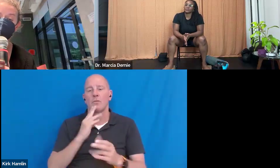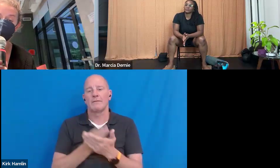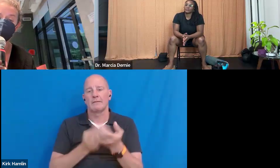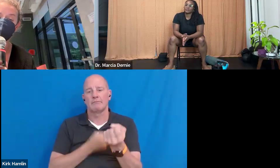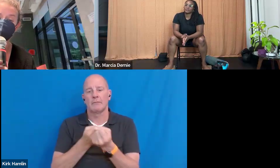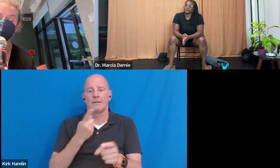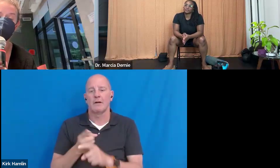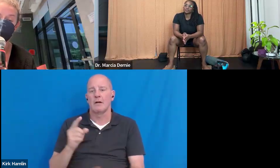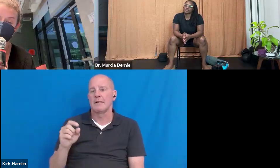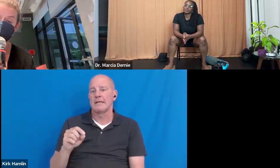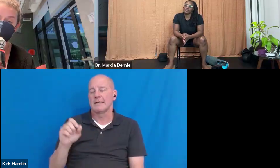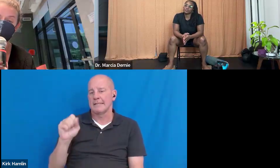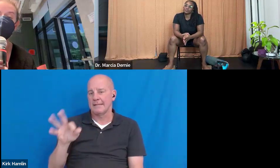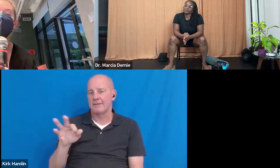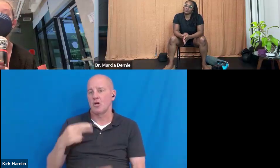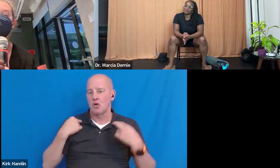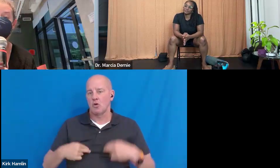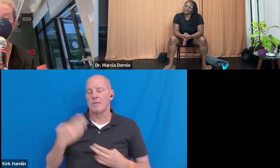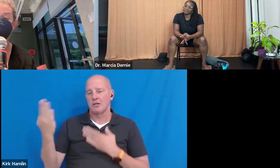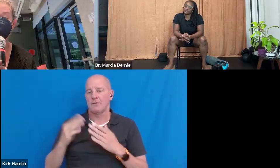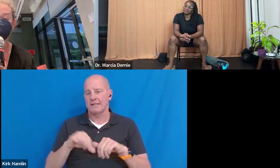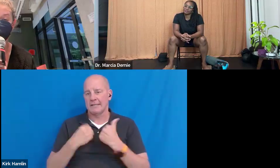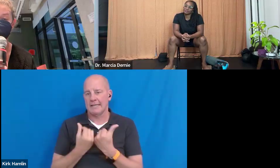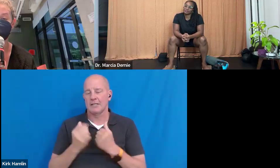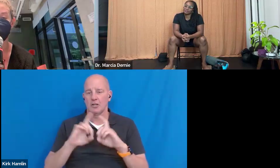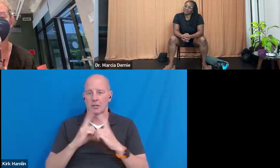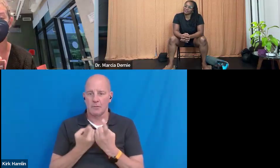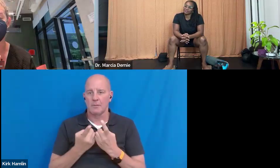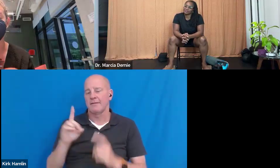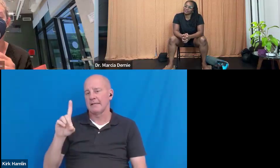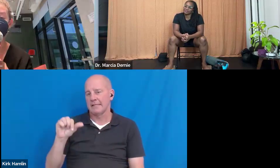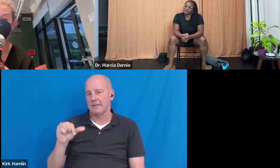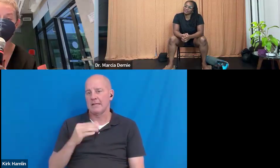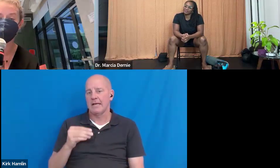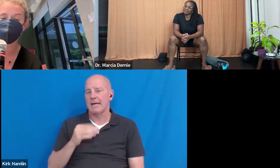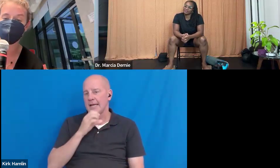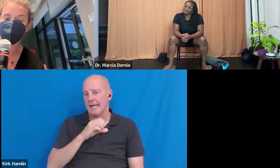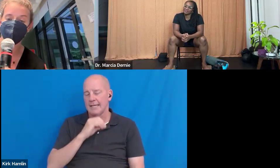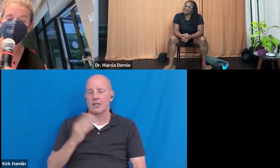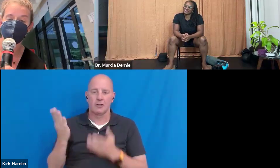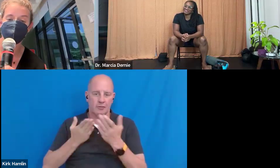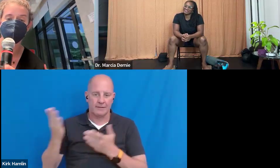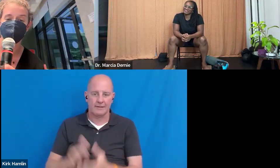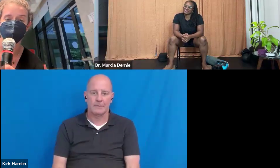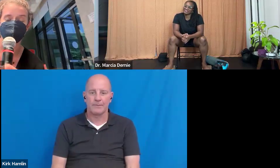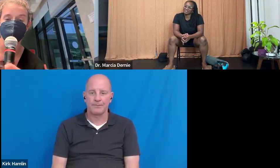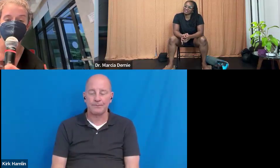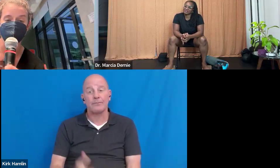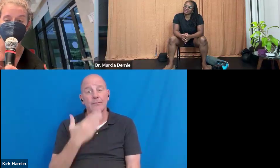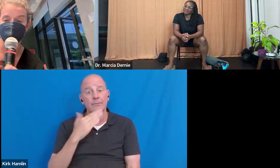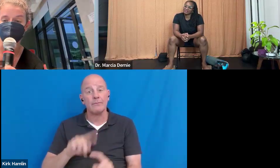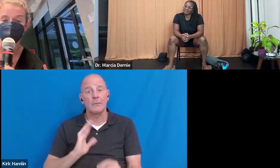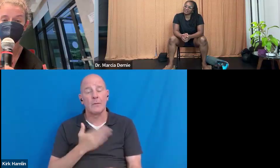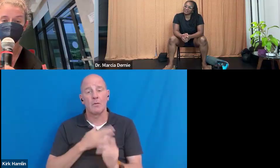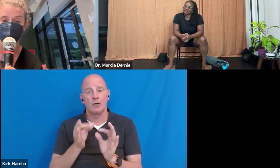Francisco's Human Service Agency's Department of Disability and Aging Services. Thank you to our